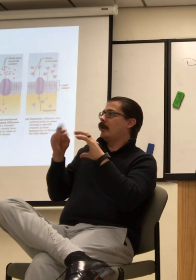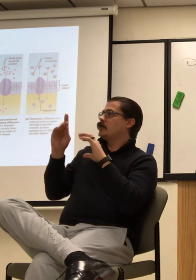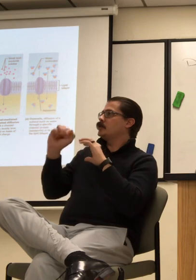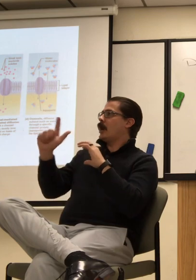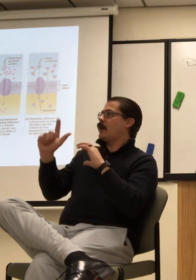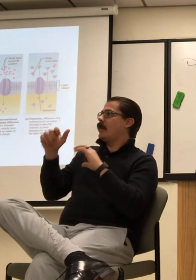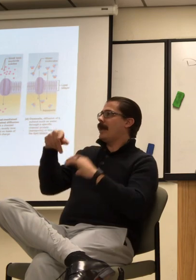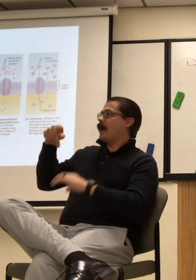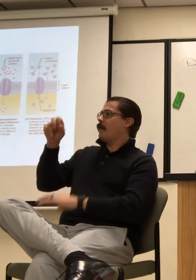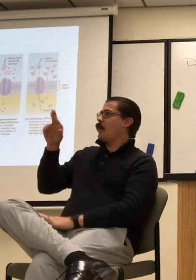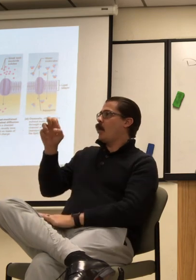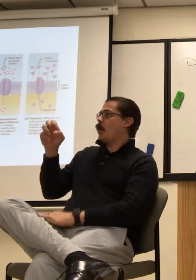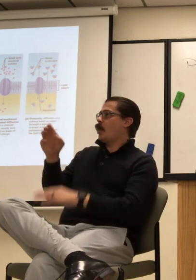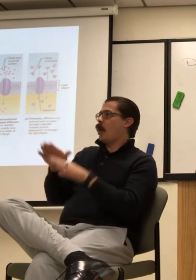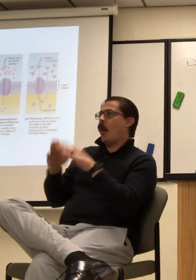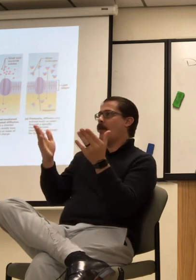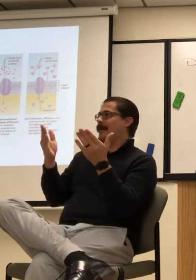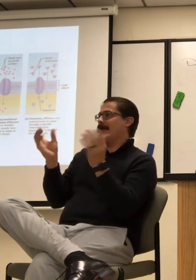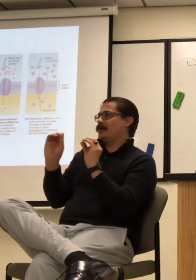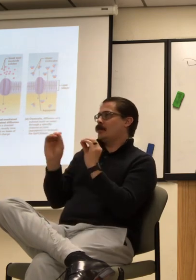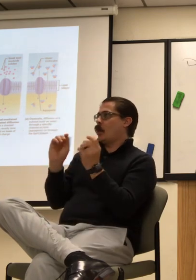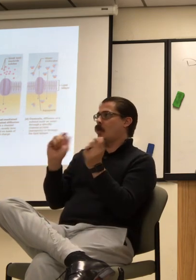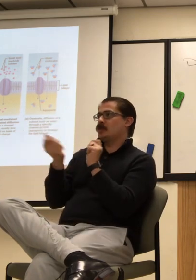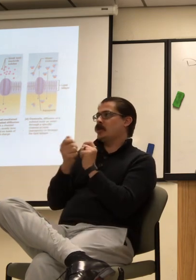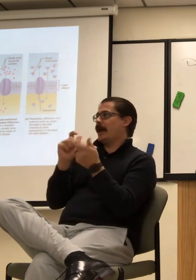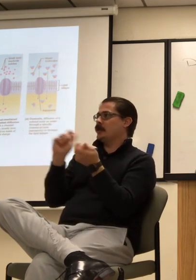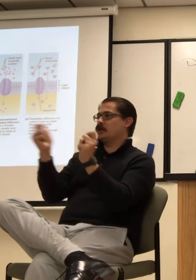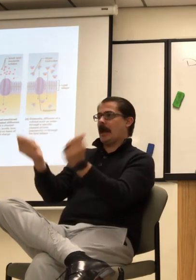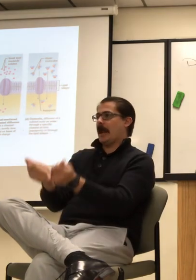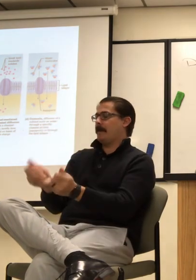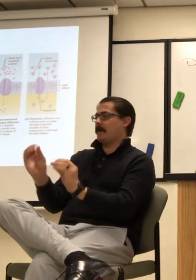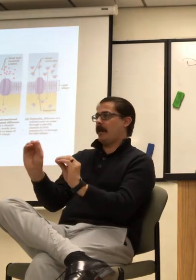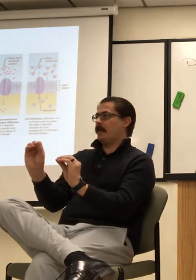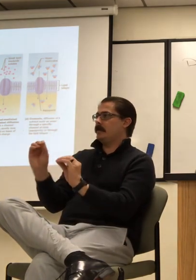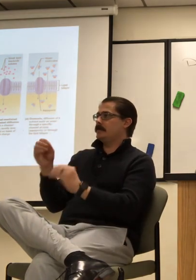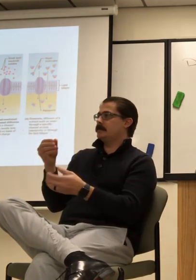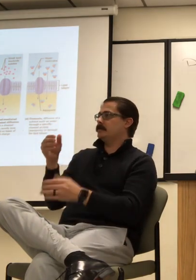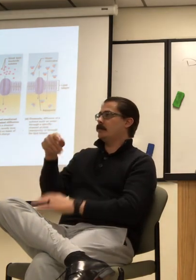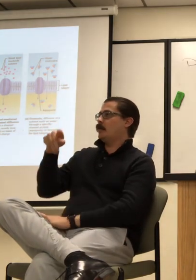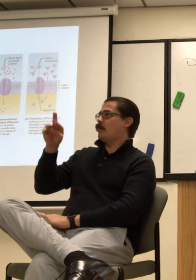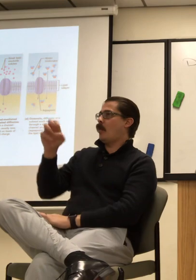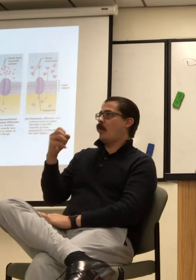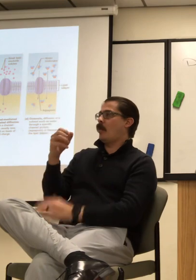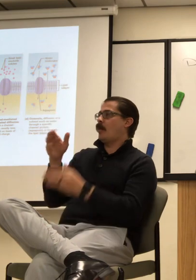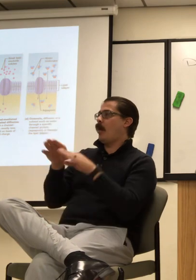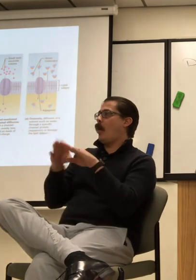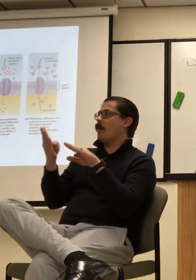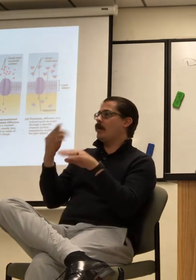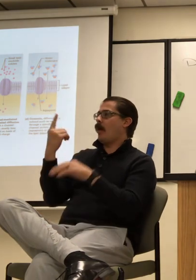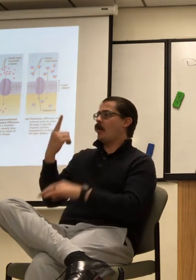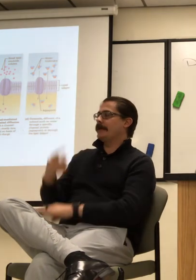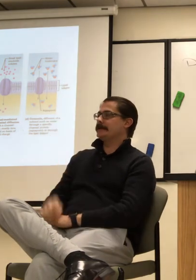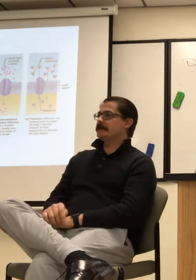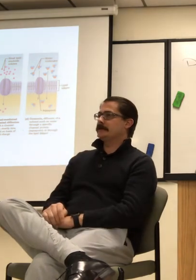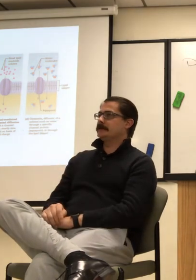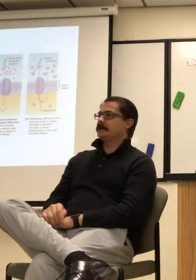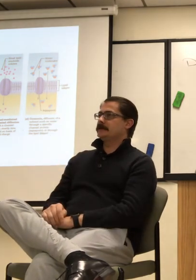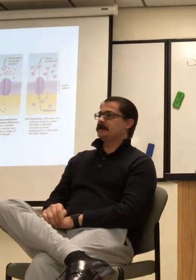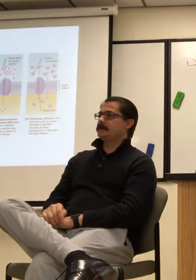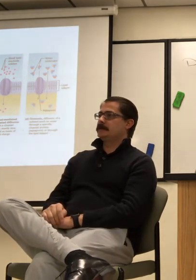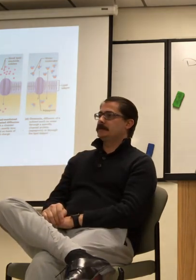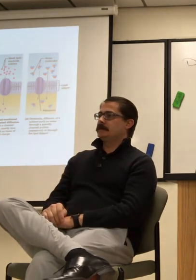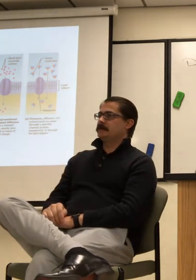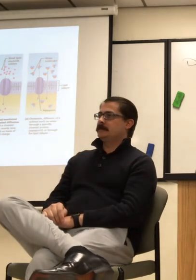The pore is always open. There's no shape change. So I'll just put that. Pore always